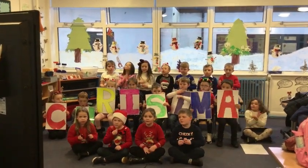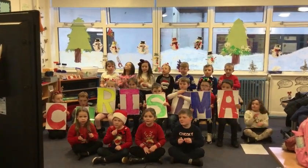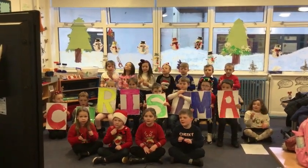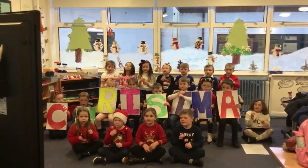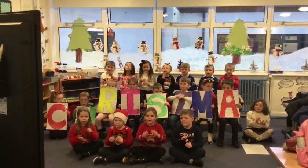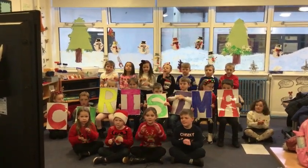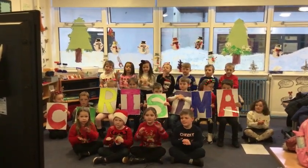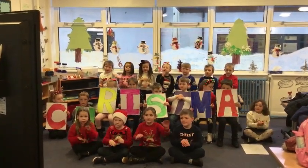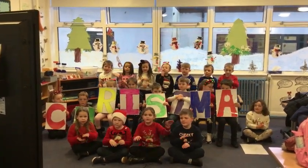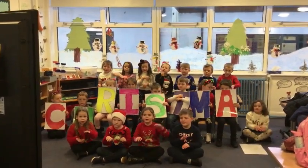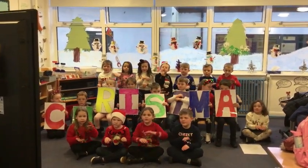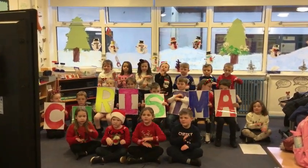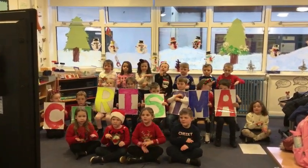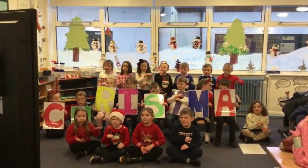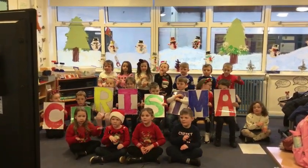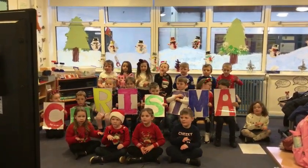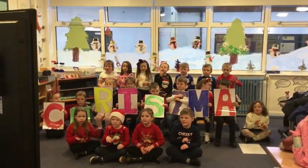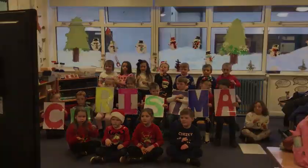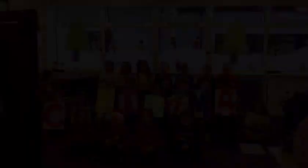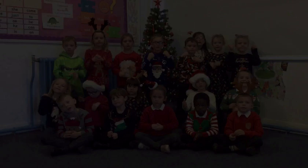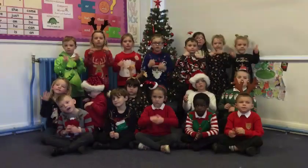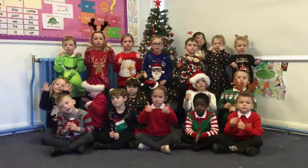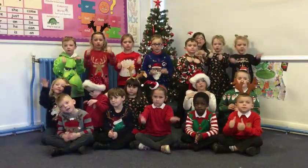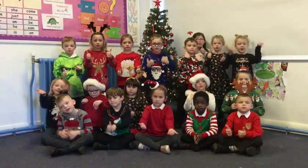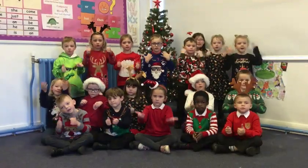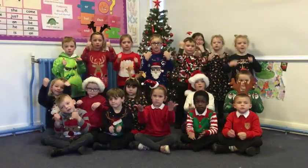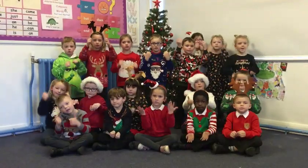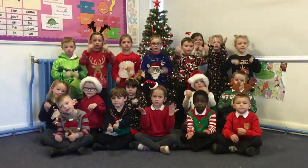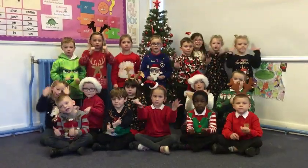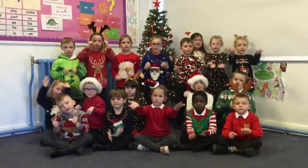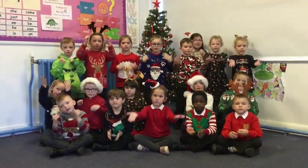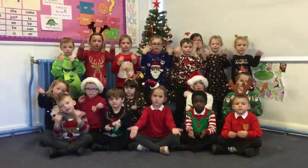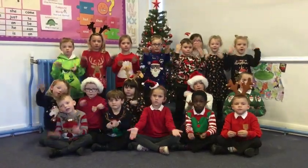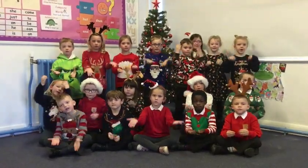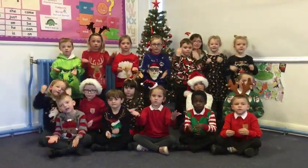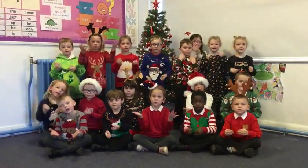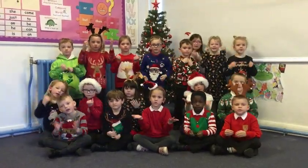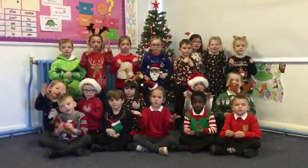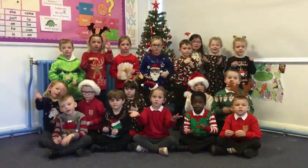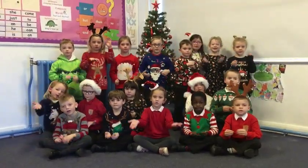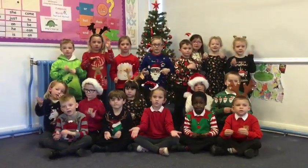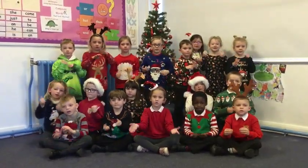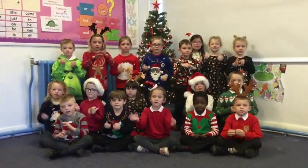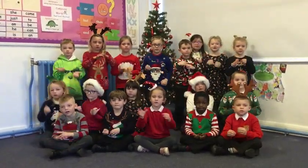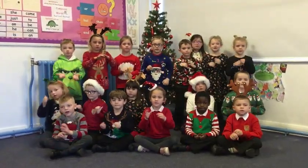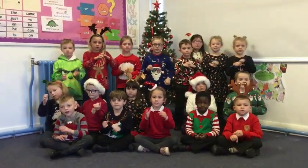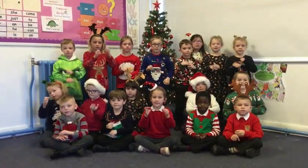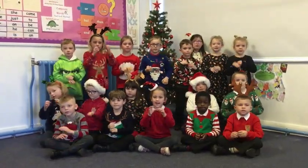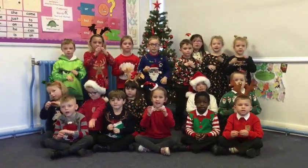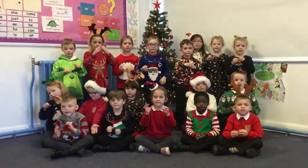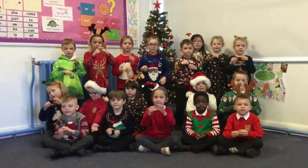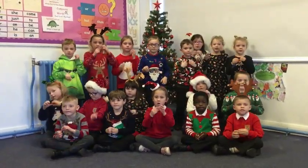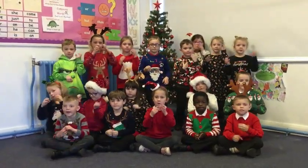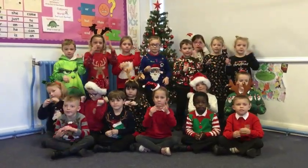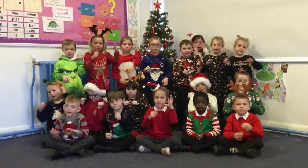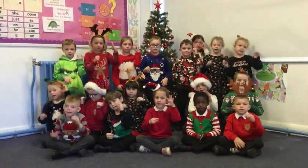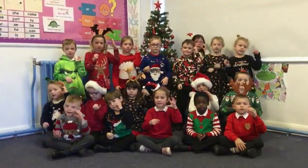who makes every kid his pet. Be good and he'll bring you everything in your Christmas